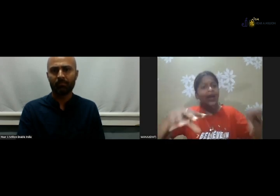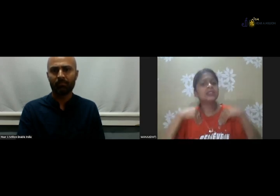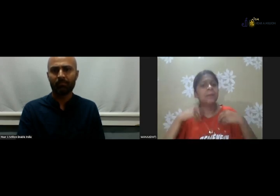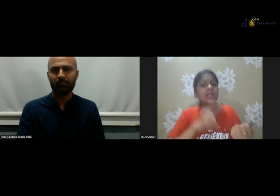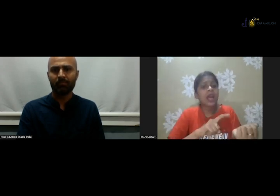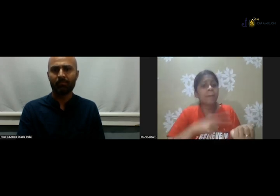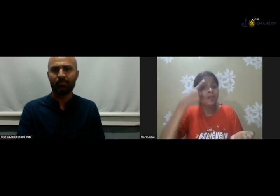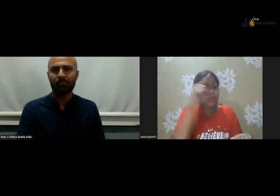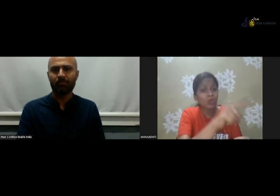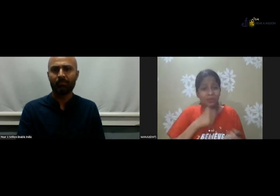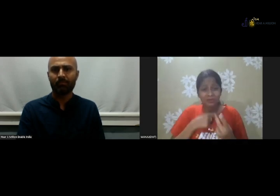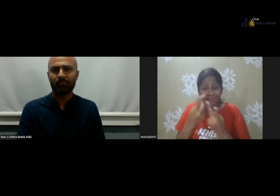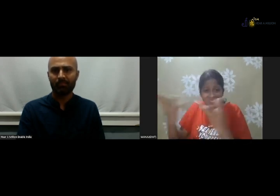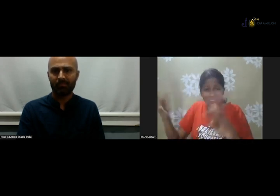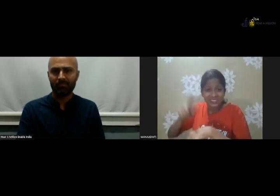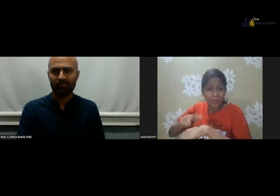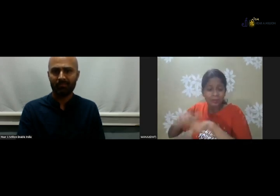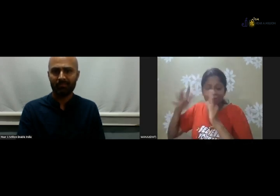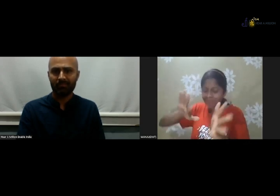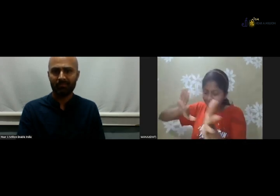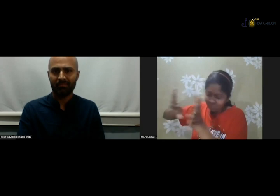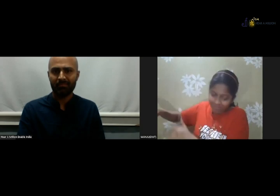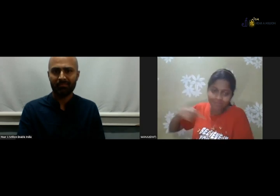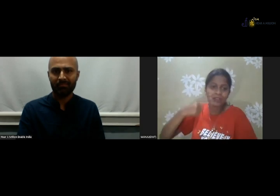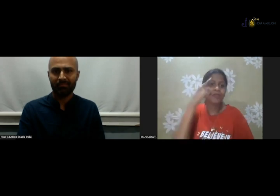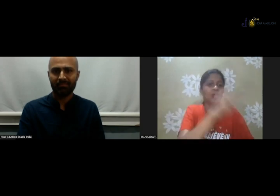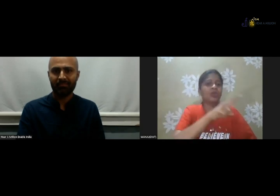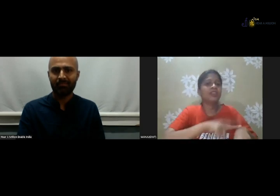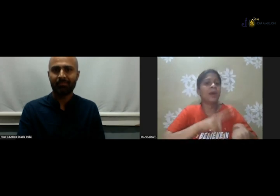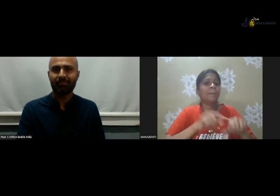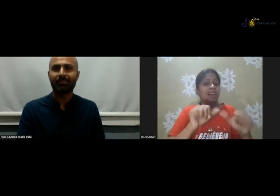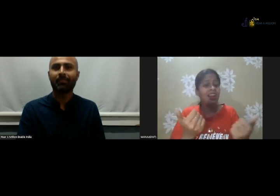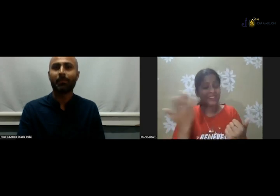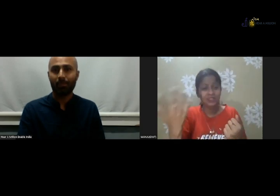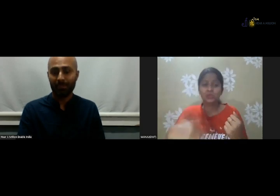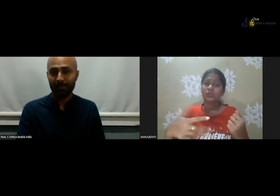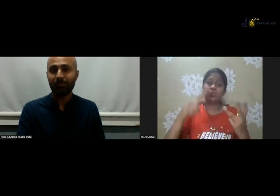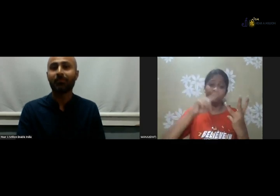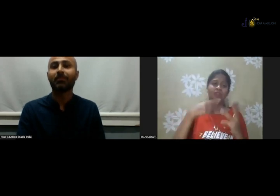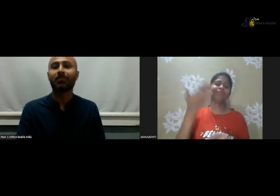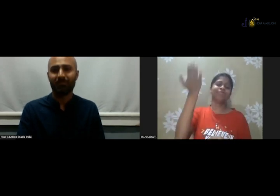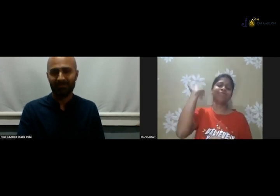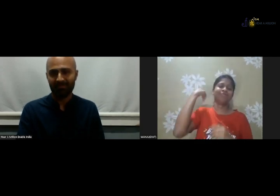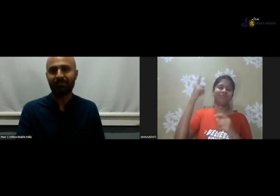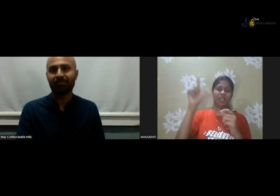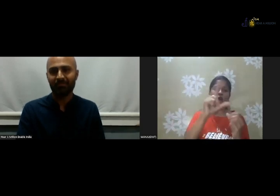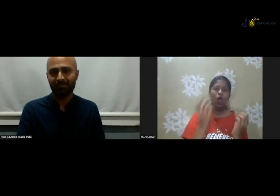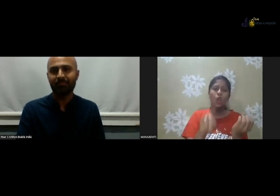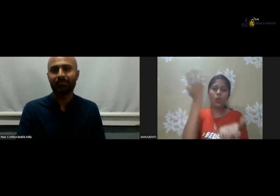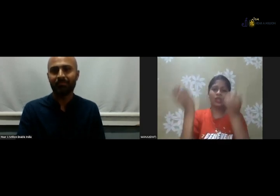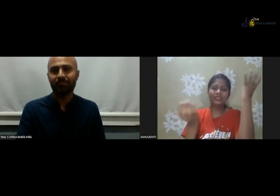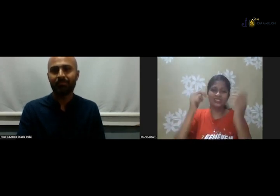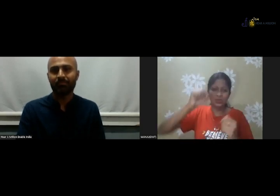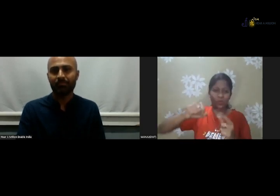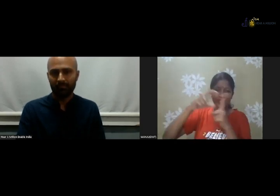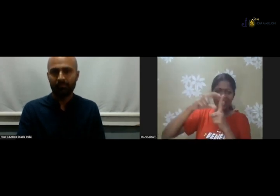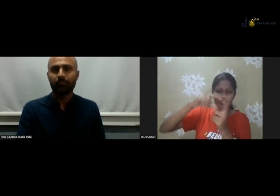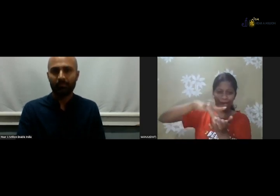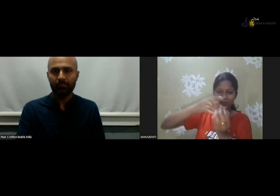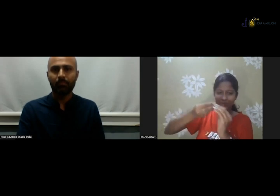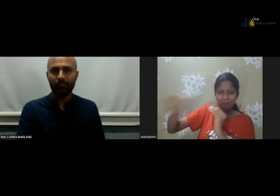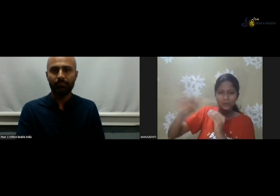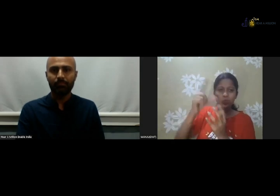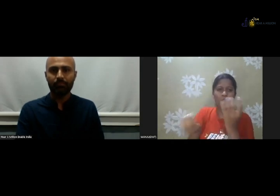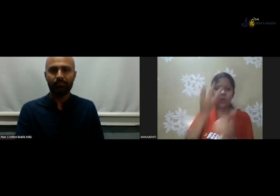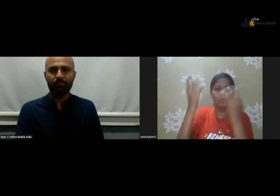to support us, and she always, anytime whenever we needed her, she was there for us. And